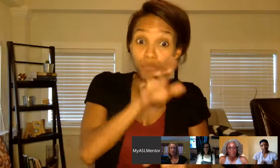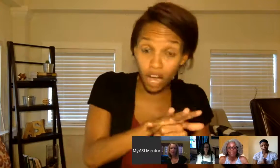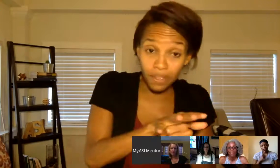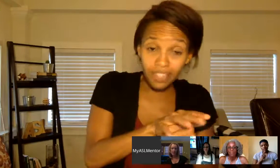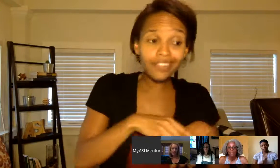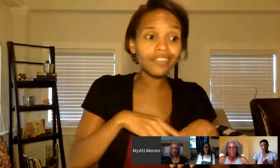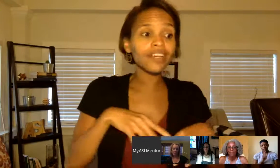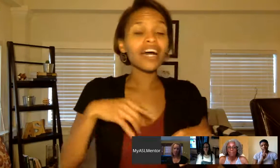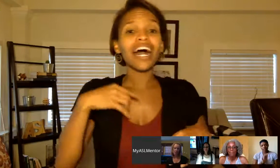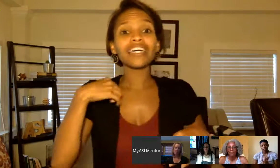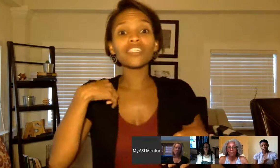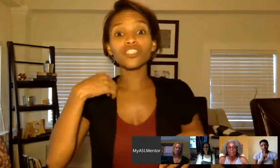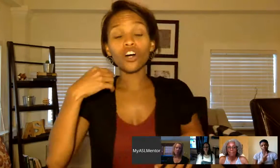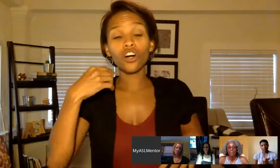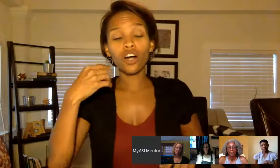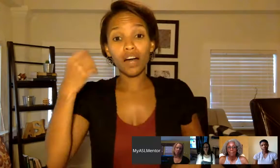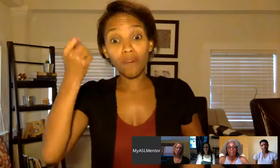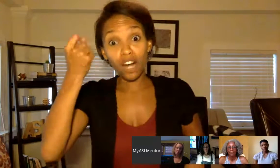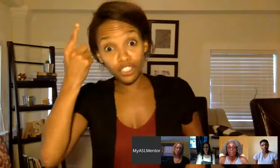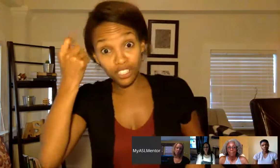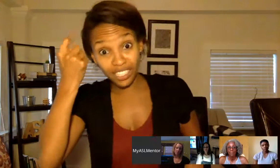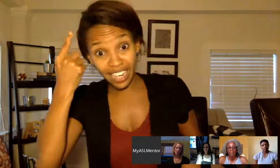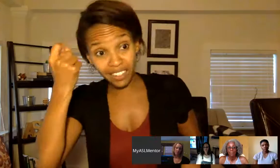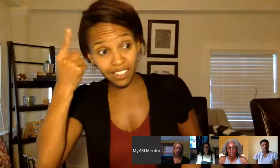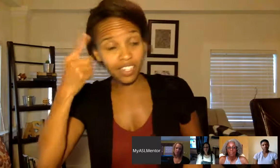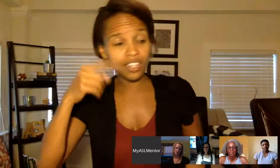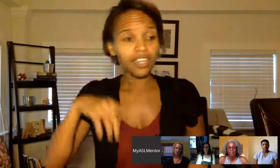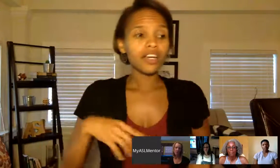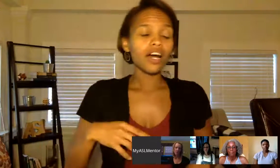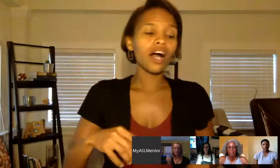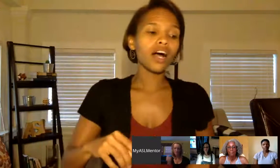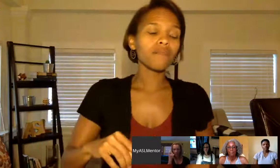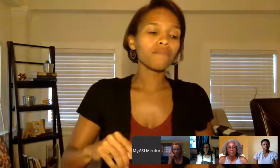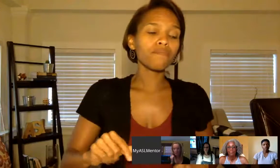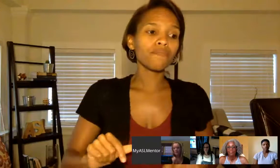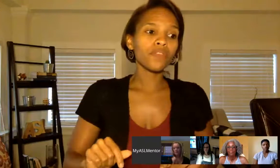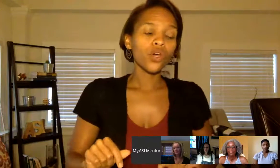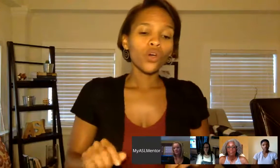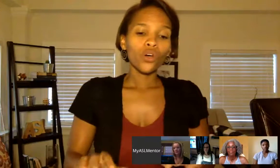I promise. I saw understand.